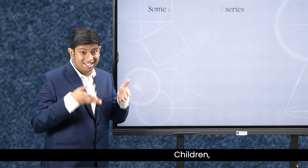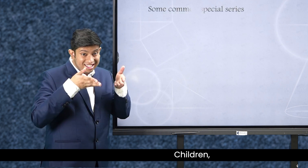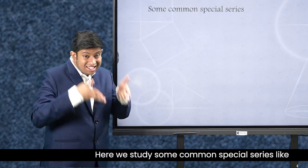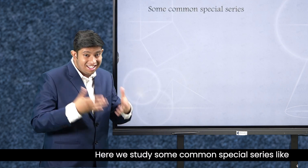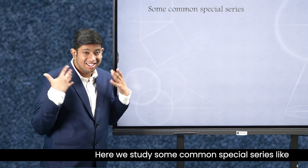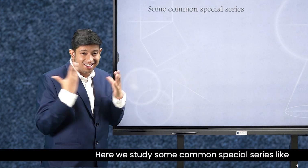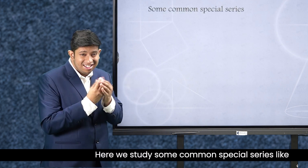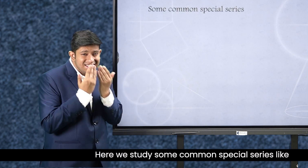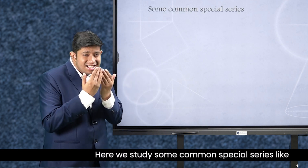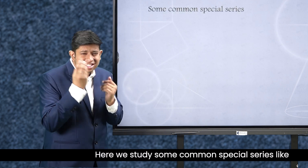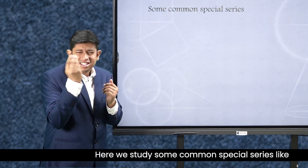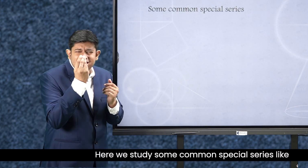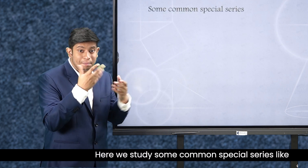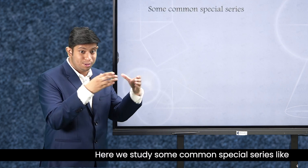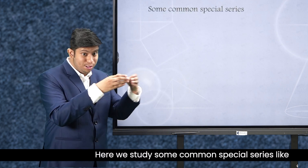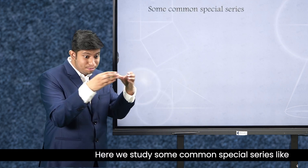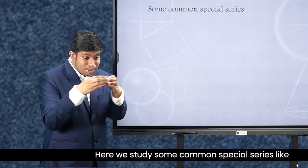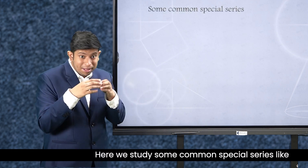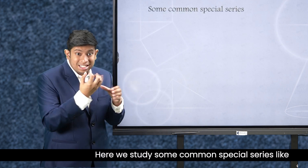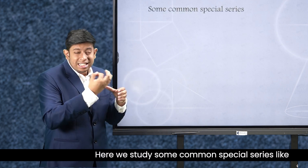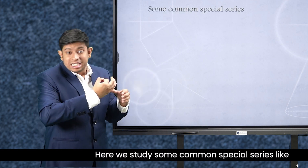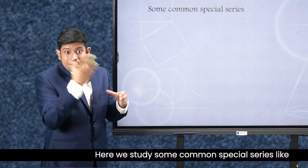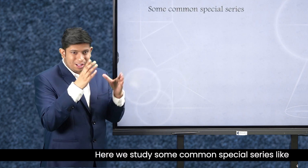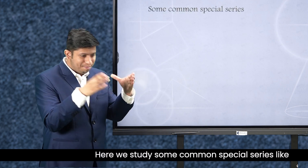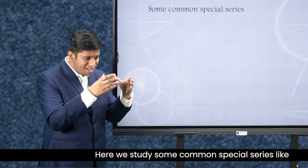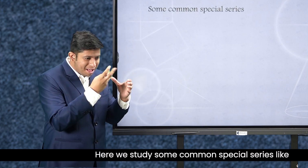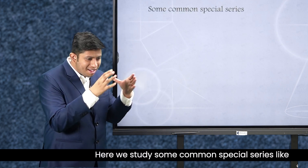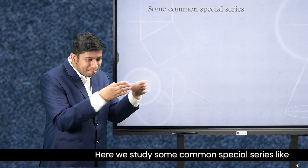Children, here we study some common special series.